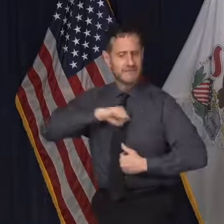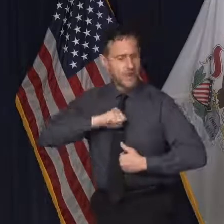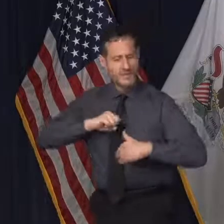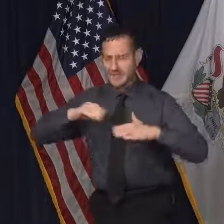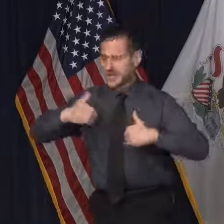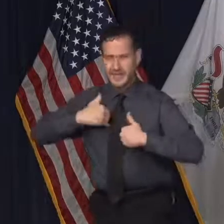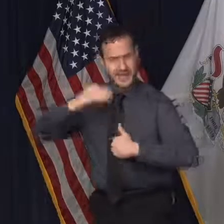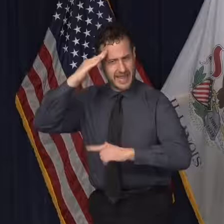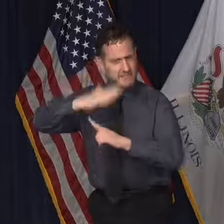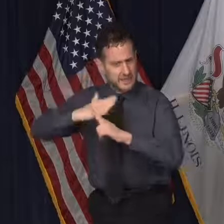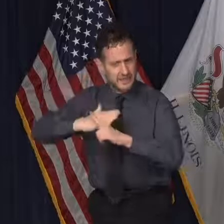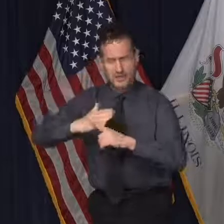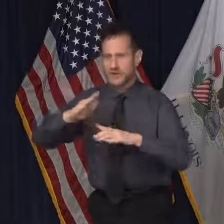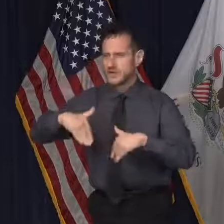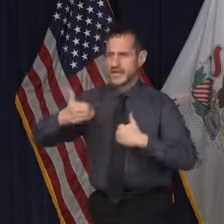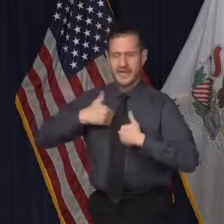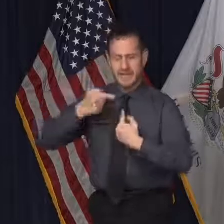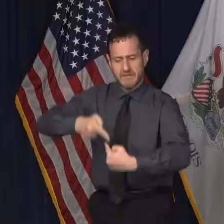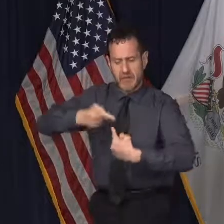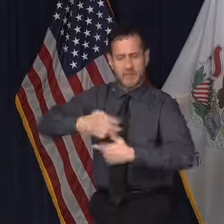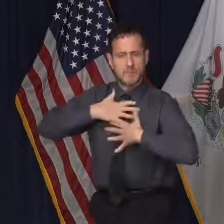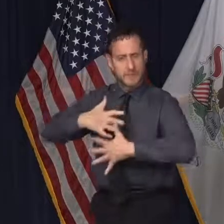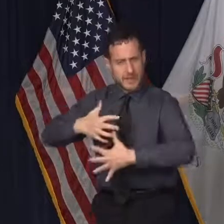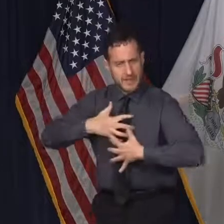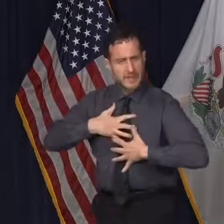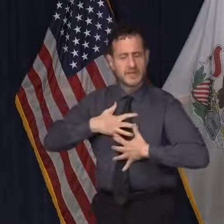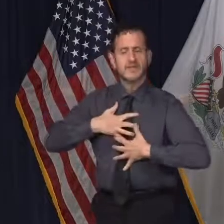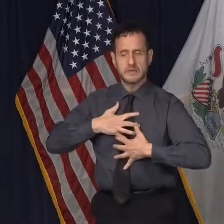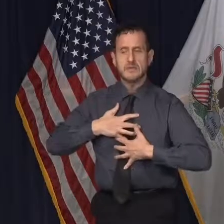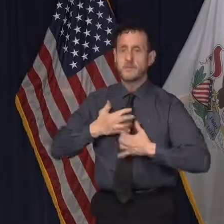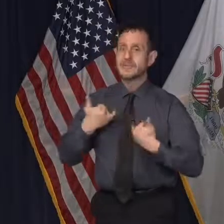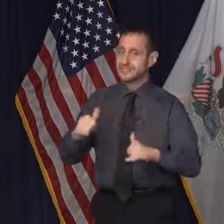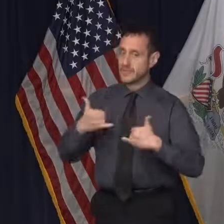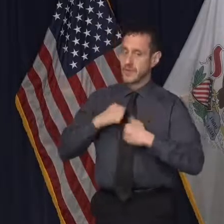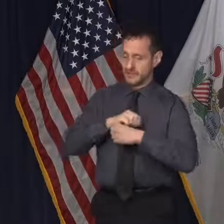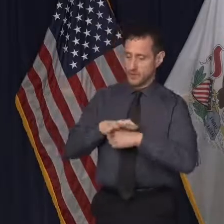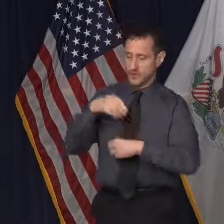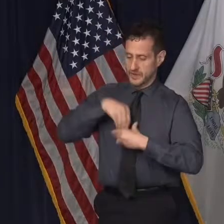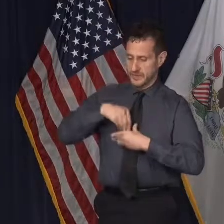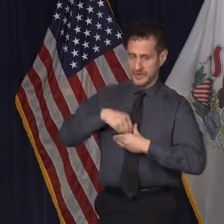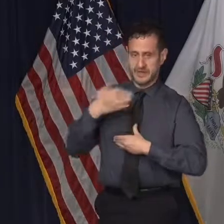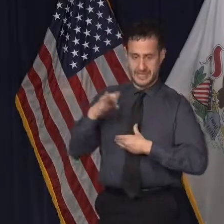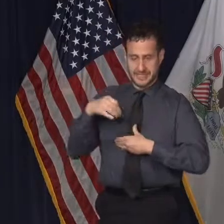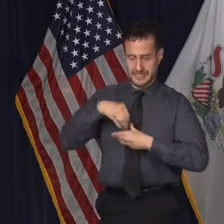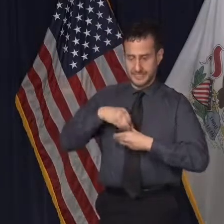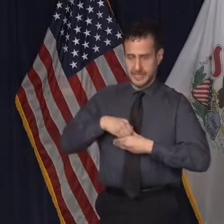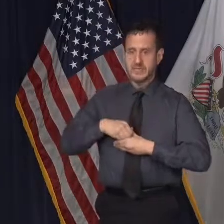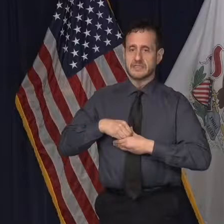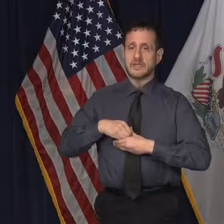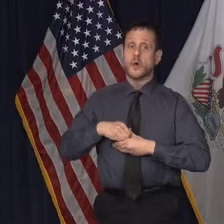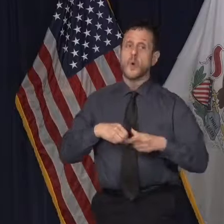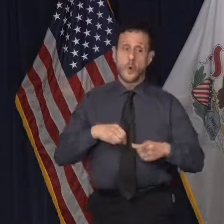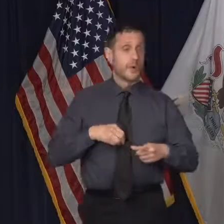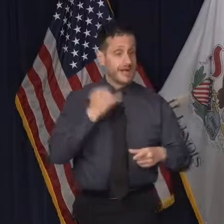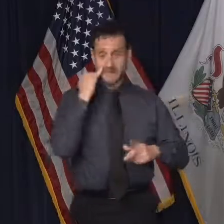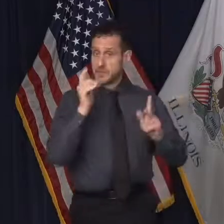or loss of taste. And asymptomatic means that someone who was infected but never developed a symptom